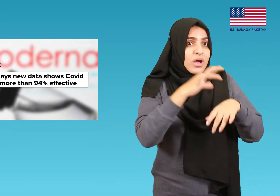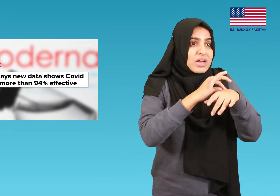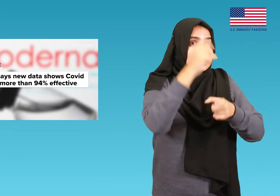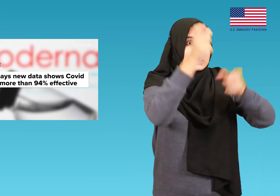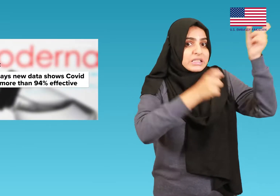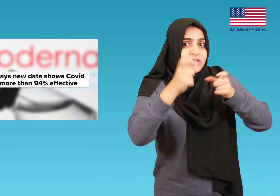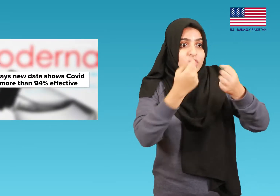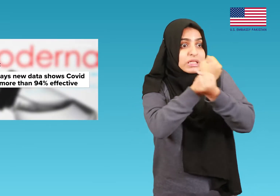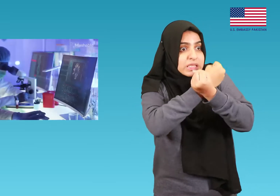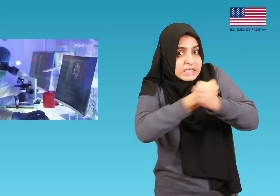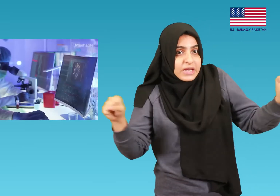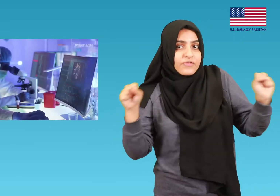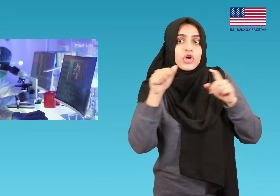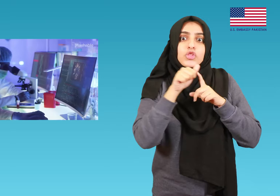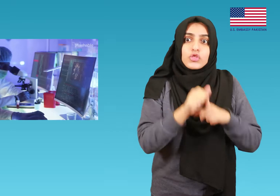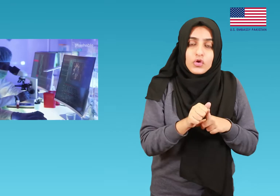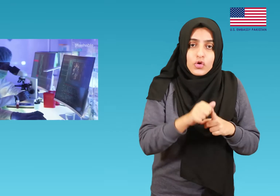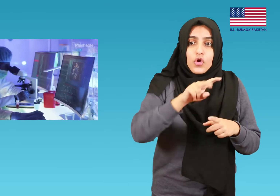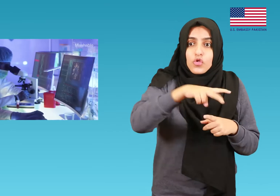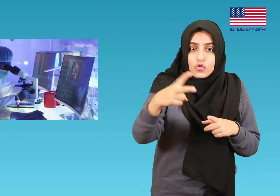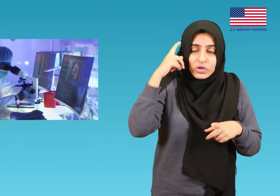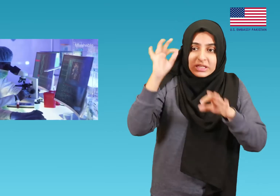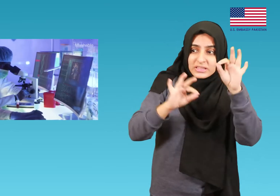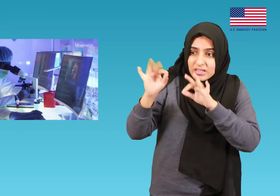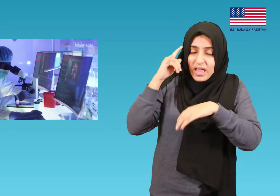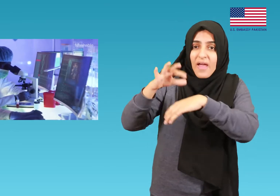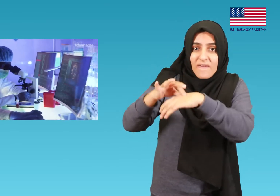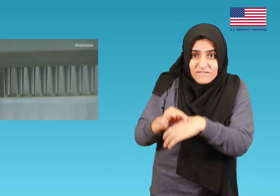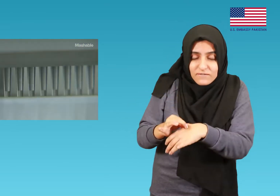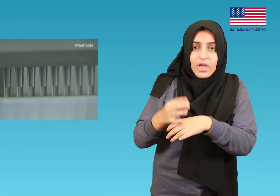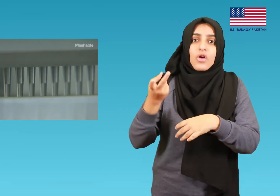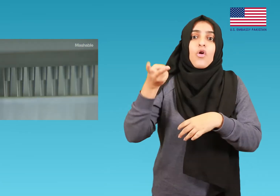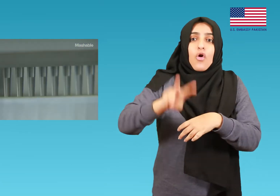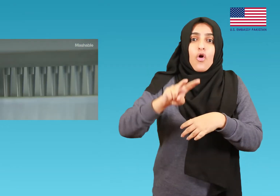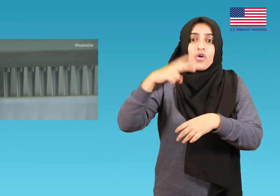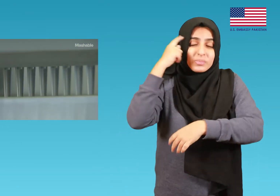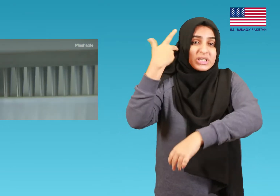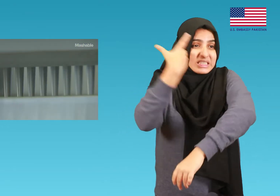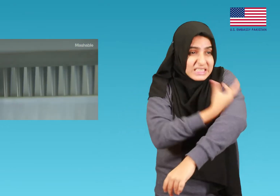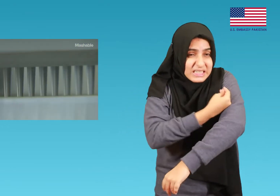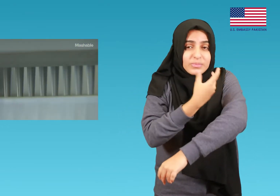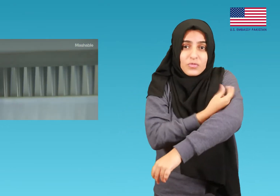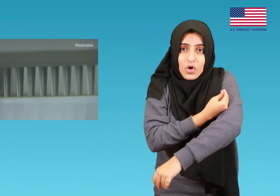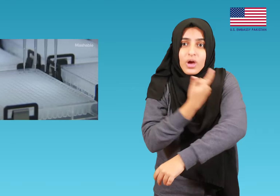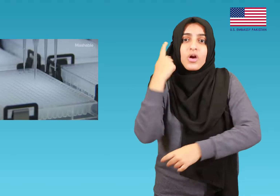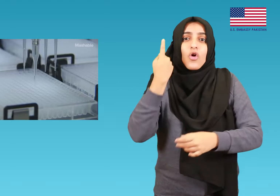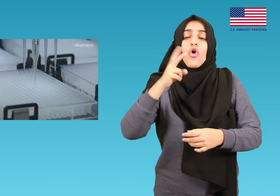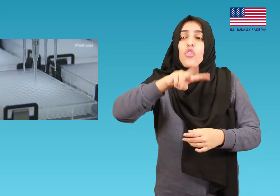safety, efficacy, and security of human and veterinary drugs, biological products, and medical devices